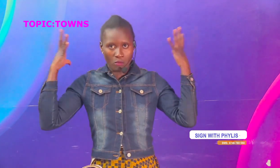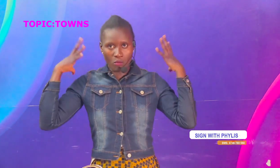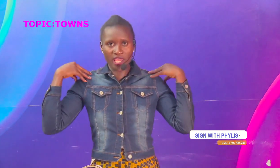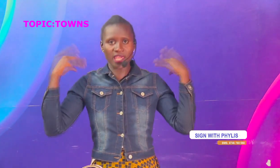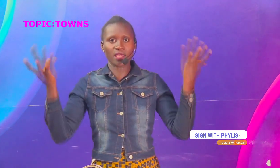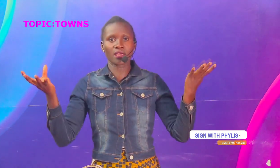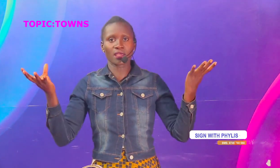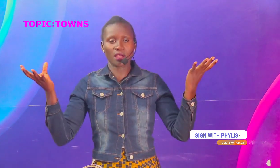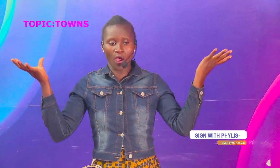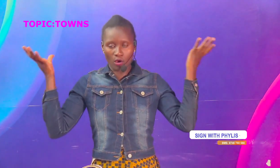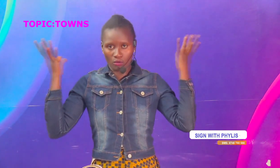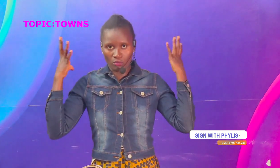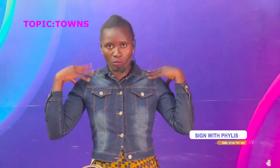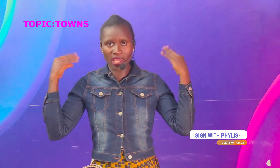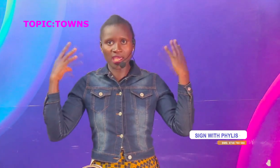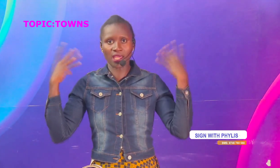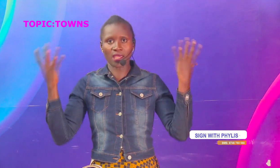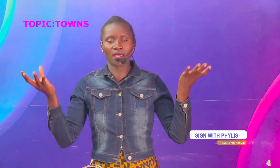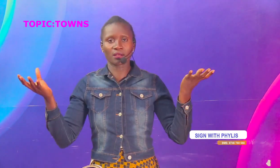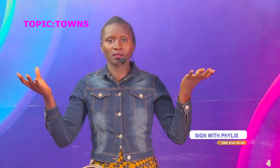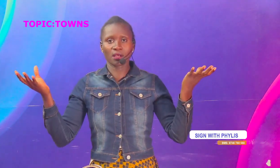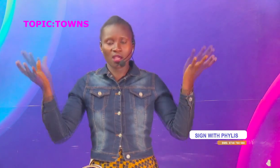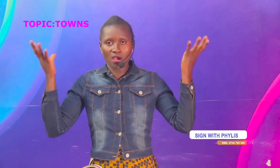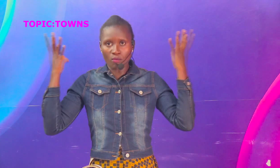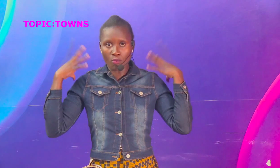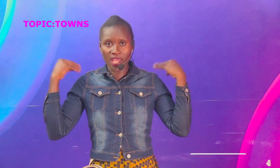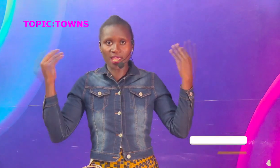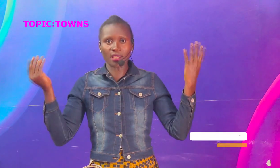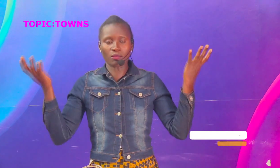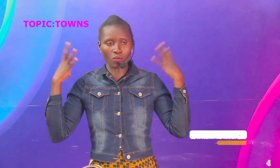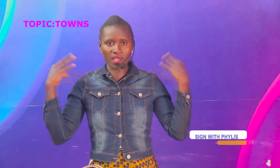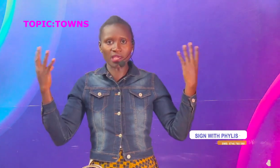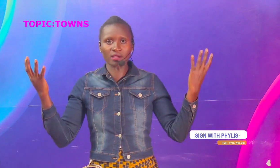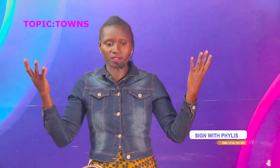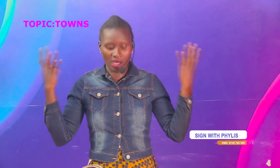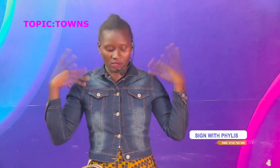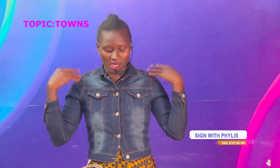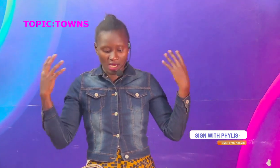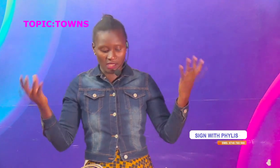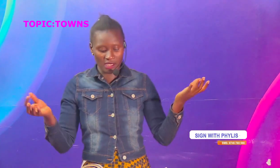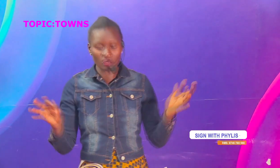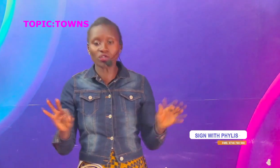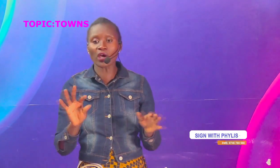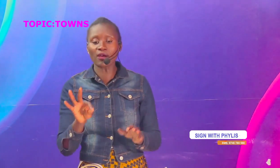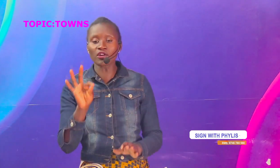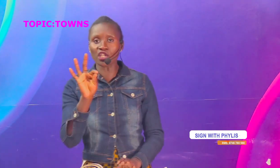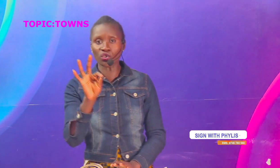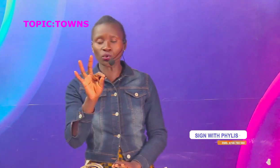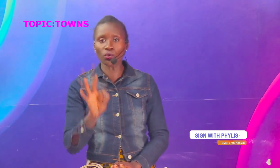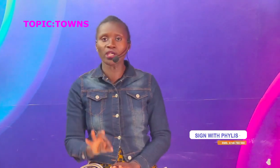Mwingi, Mwingi, Mwingi, Mwingi town. And then also have Kitui.